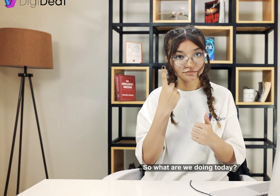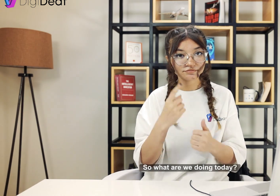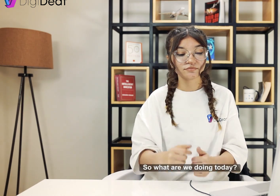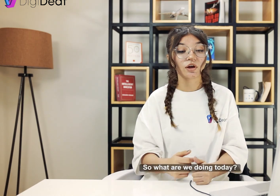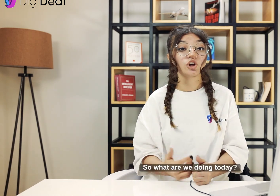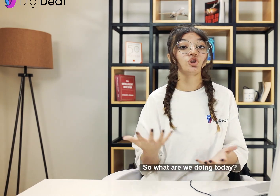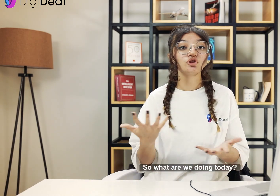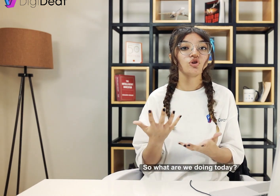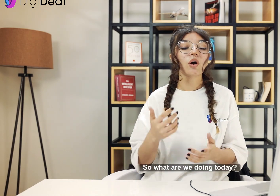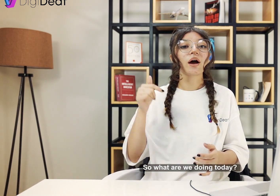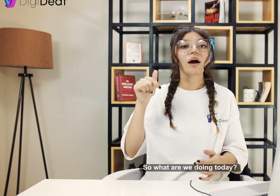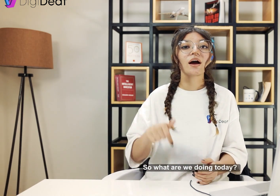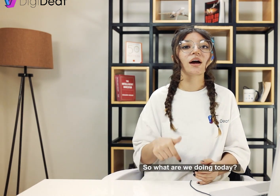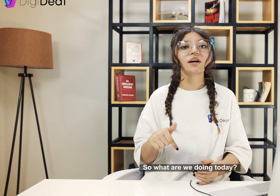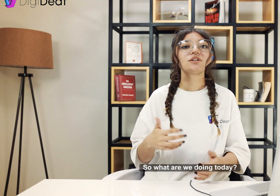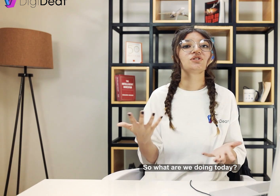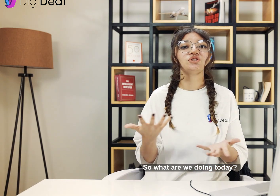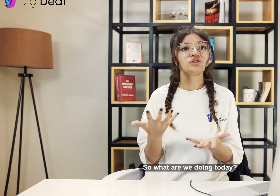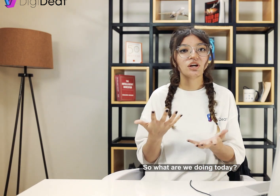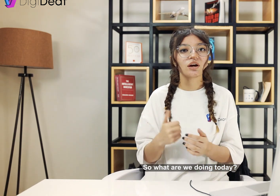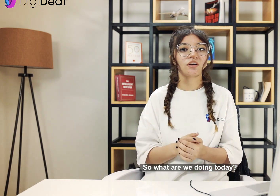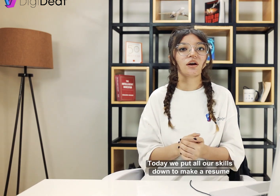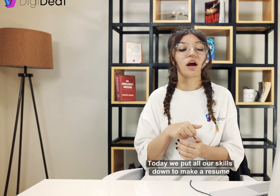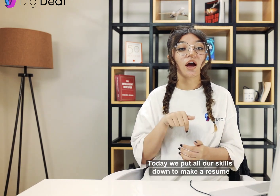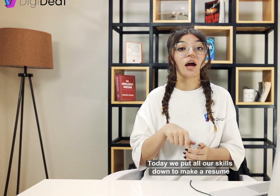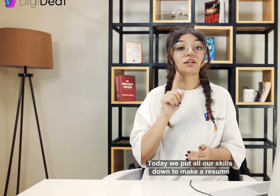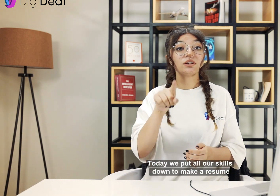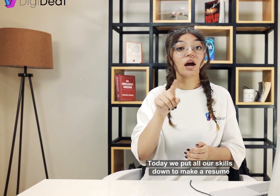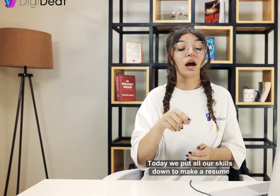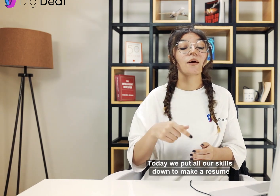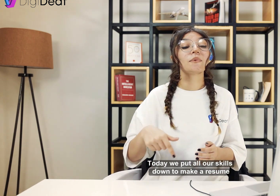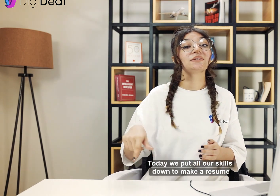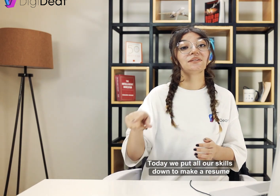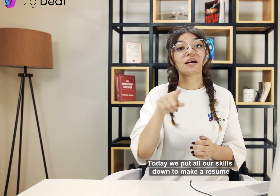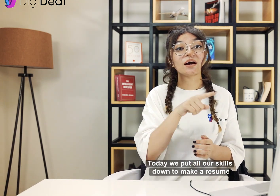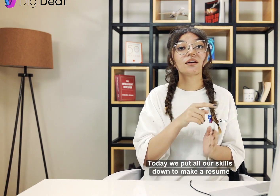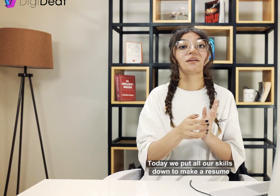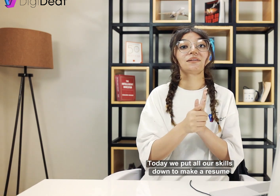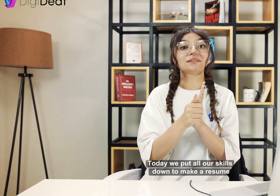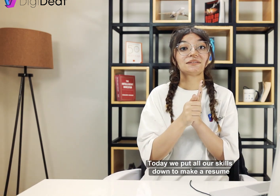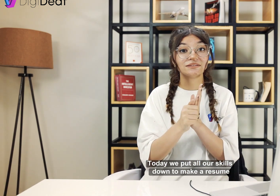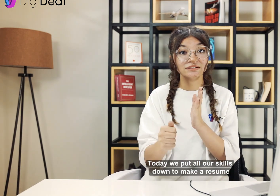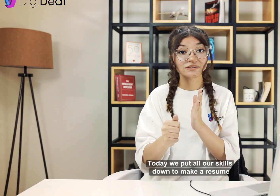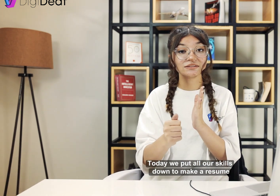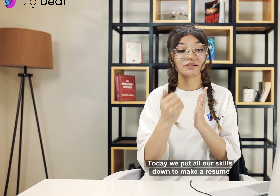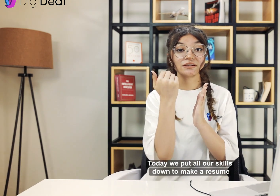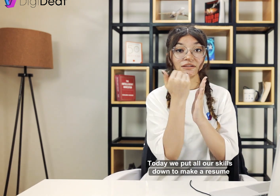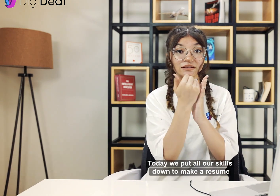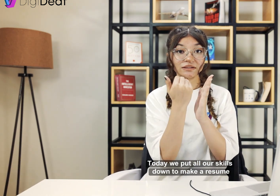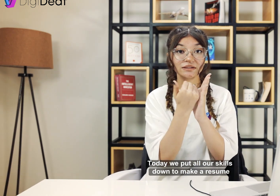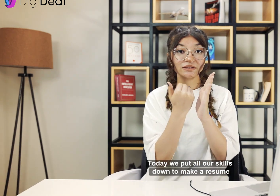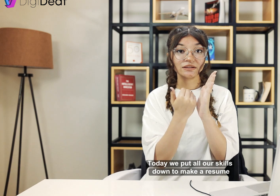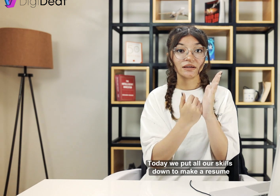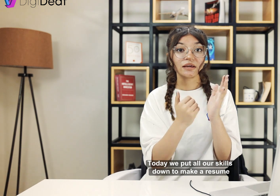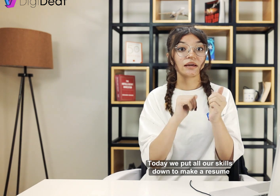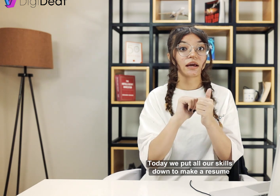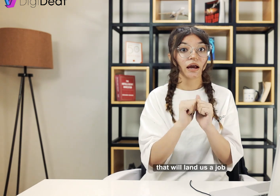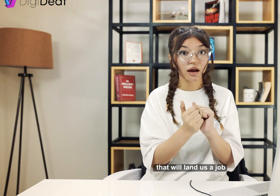So what are we doing today? Today, we put all our skills down to make a resume that will land